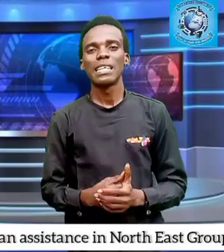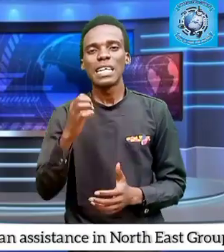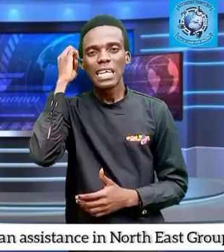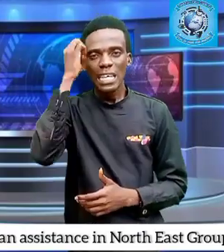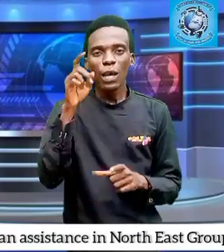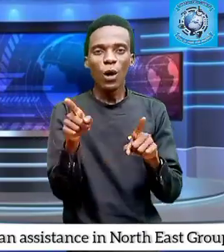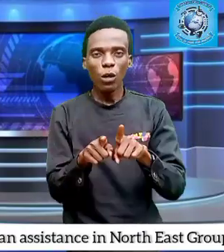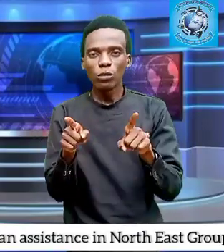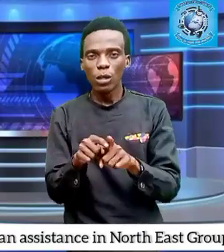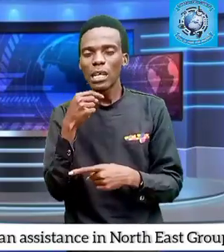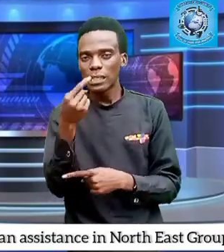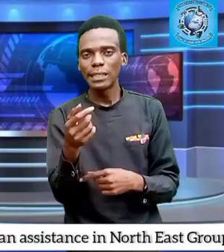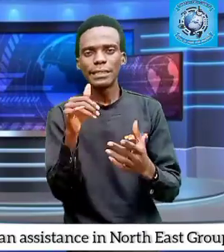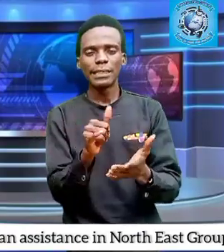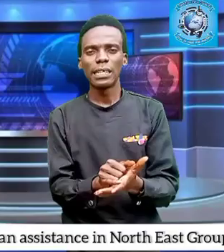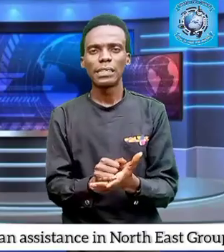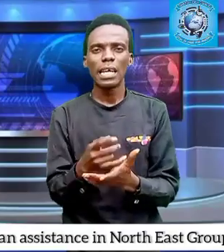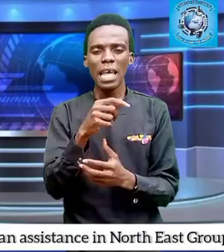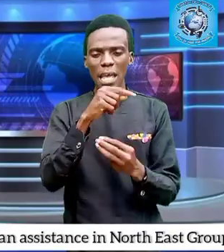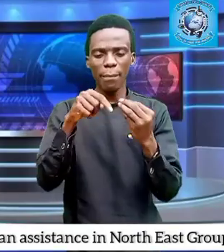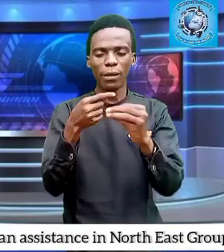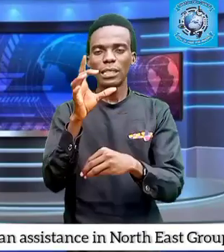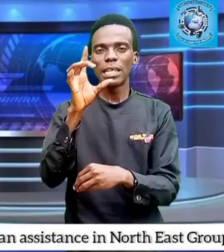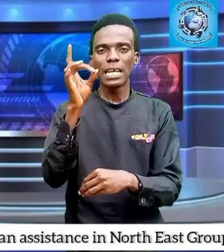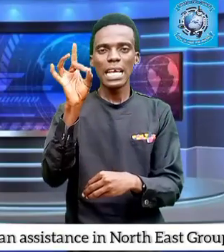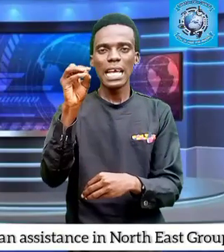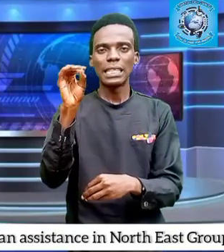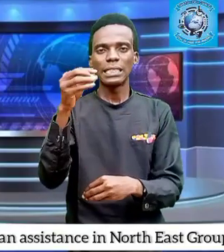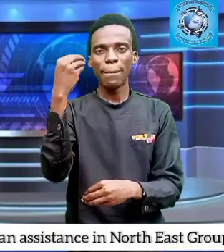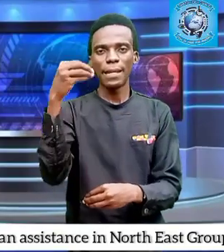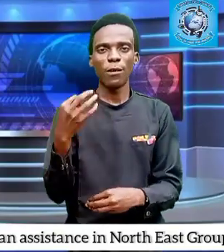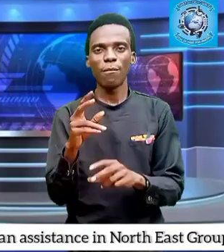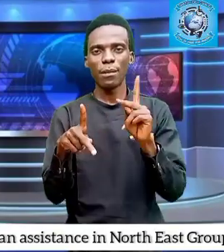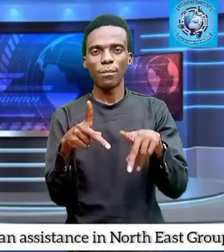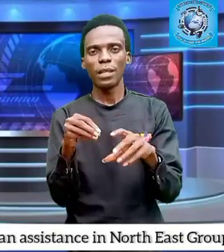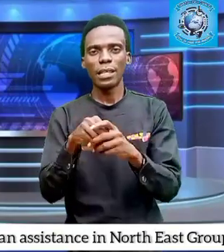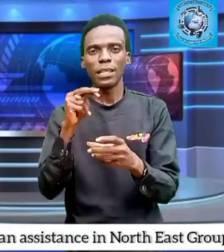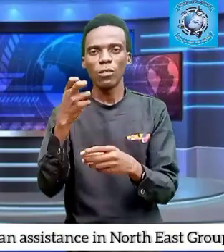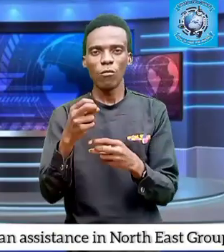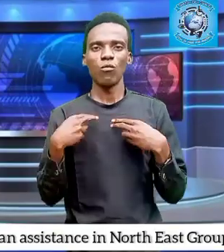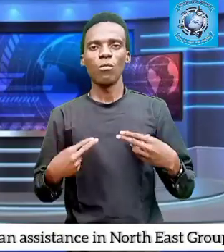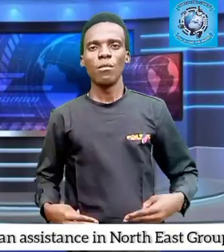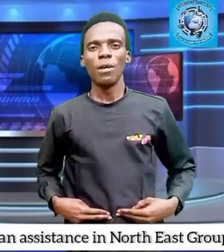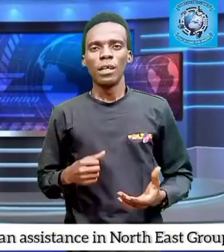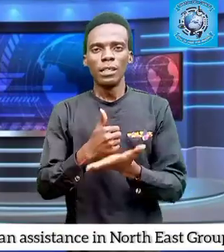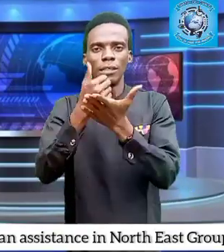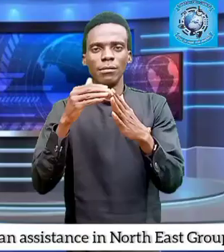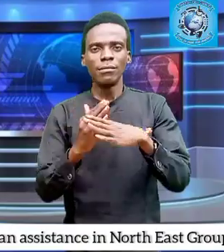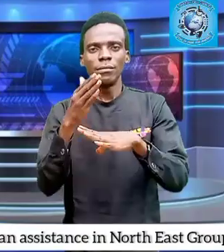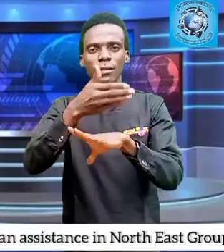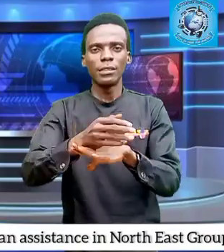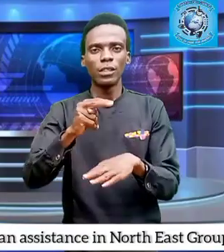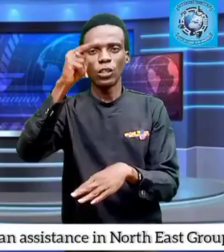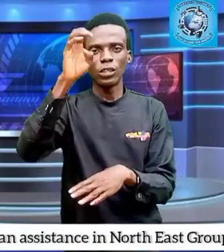Fashola further endorsed that about 80% of people in need of humanitarian assistance across the Northeast